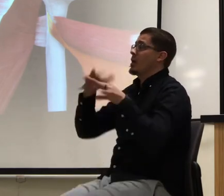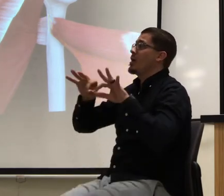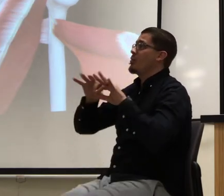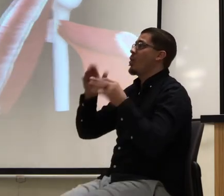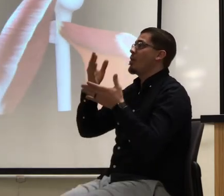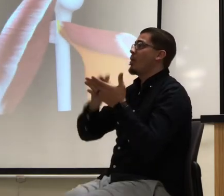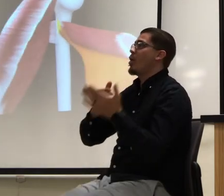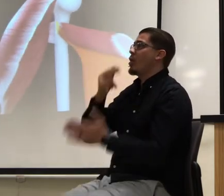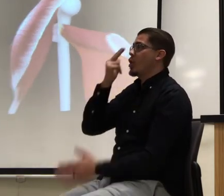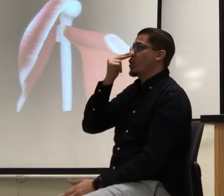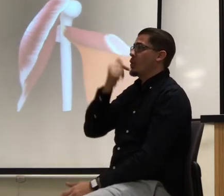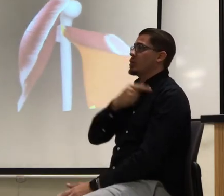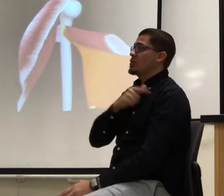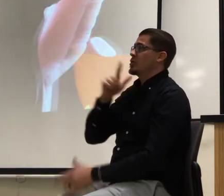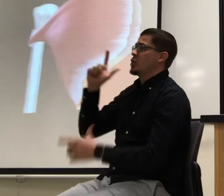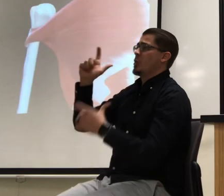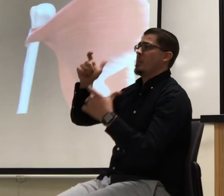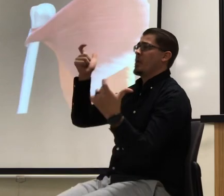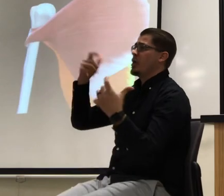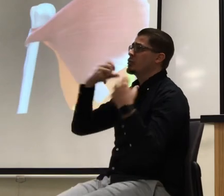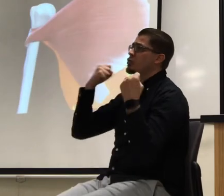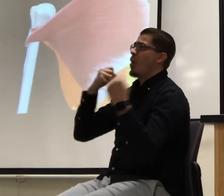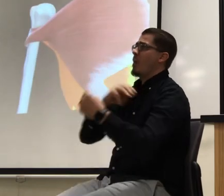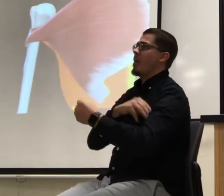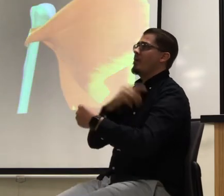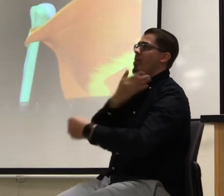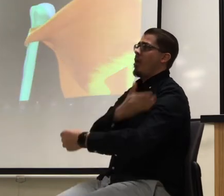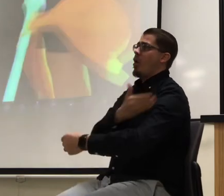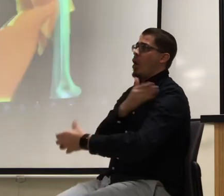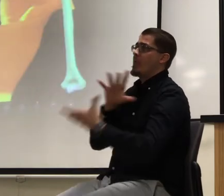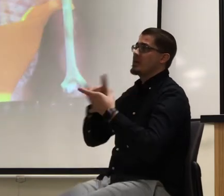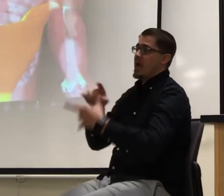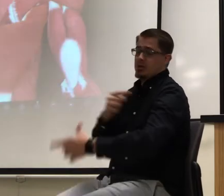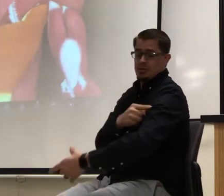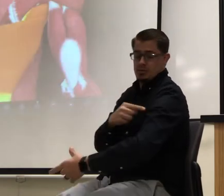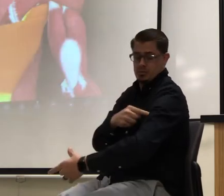humerus, where all your super big R muscles attach to.